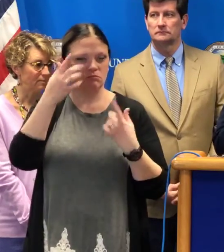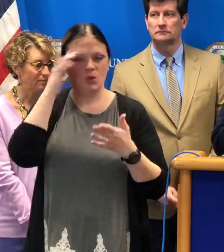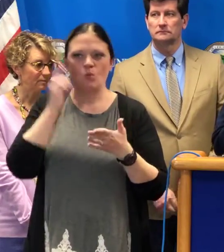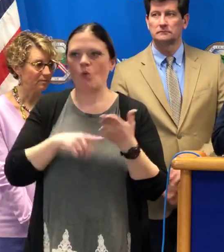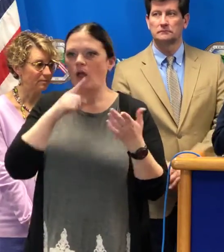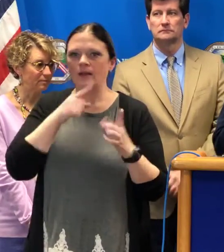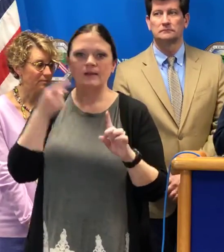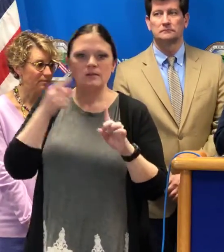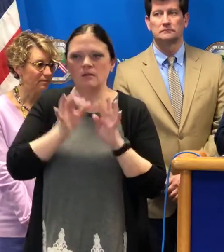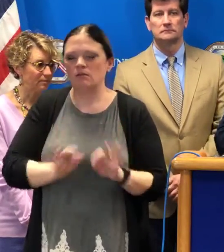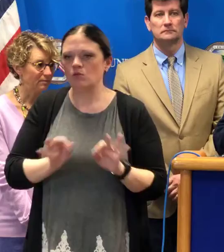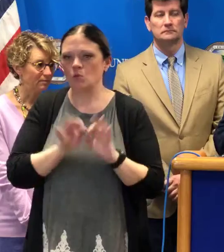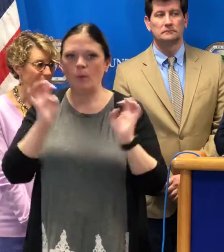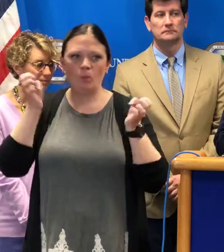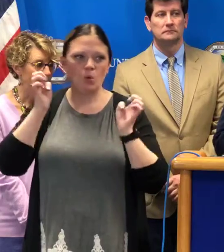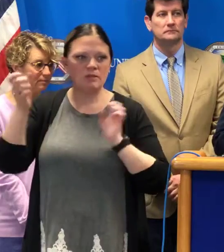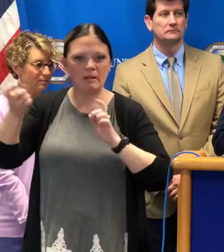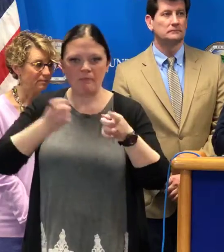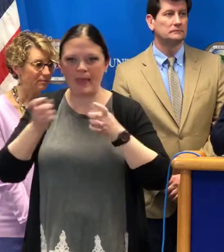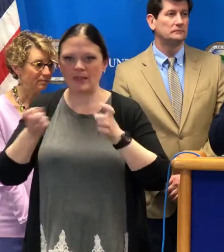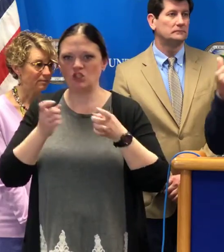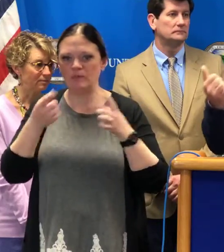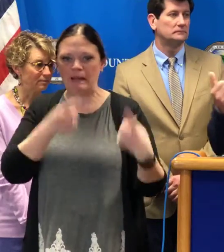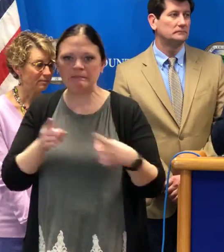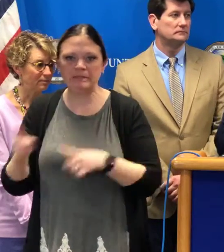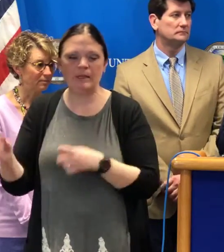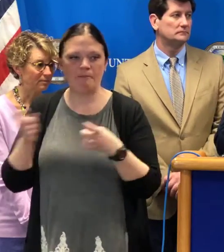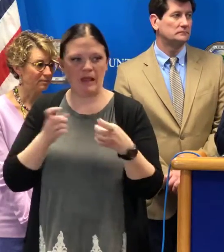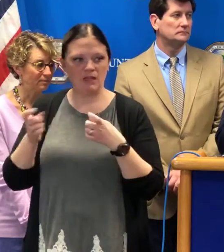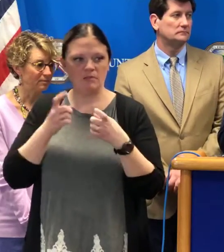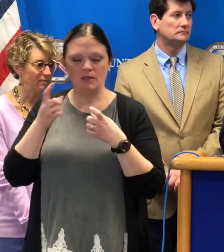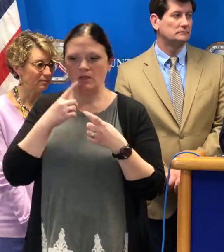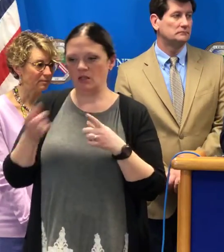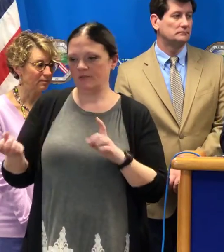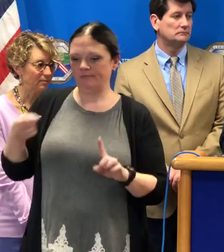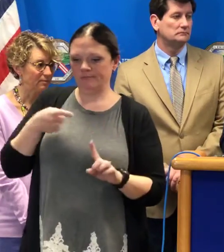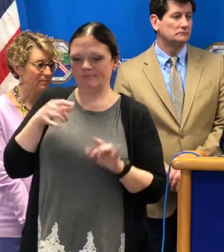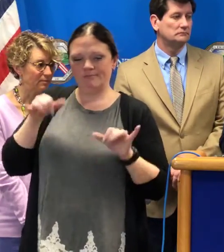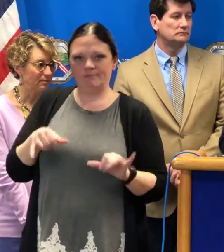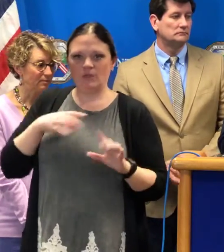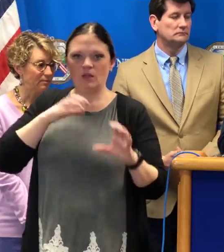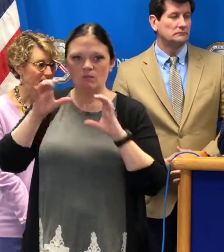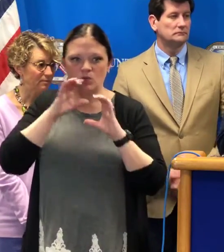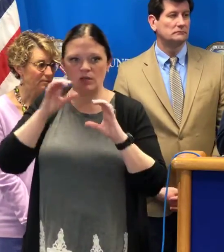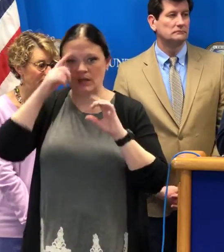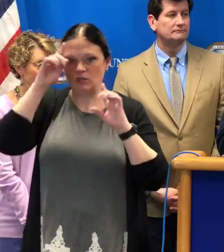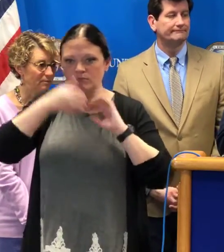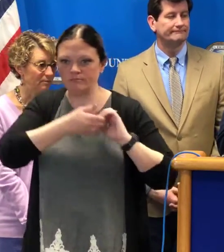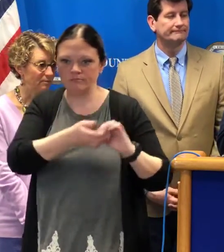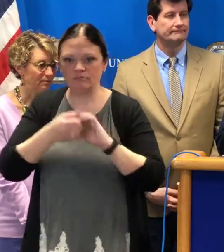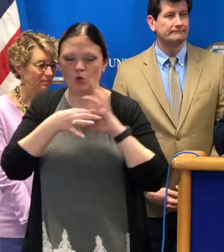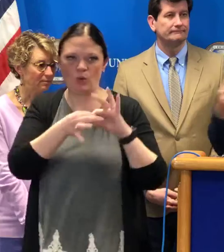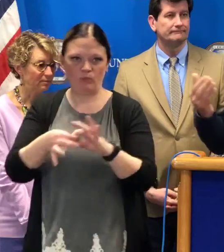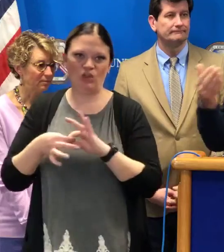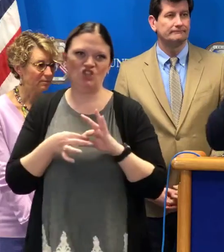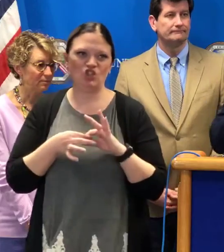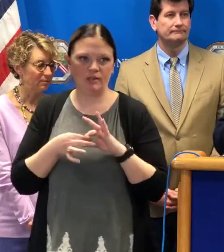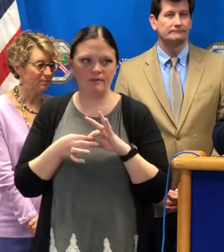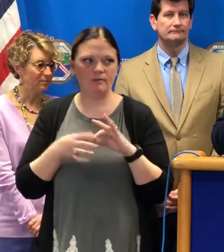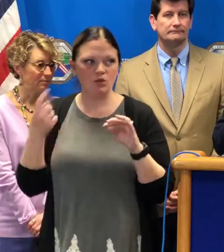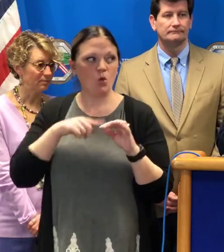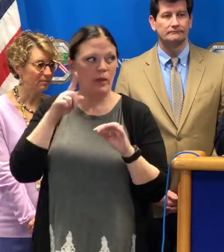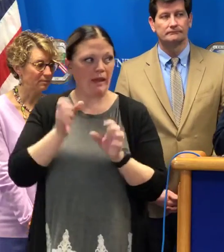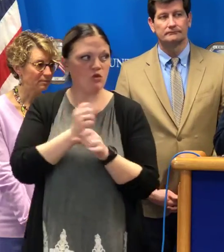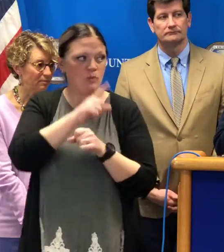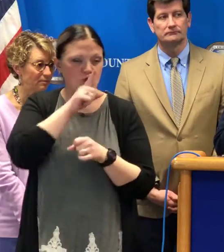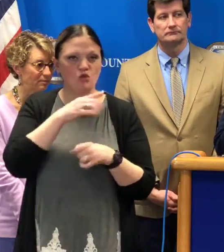to emergency management, incident management? And we come back to the same things. It's communications, collaboration, and cooperation. So we need to make sure